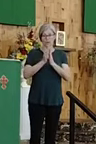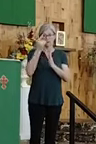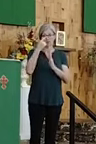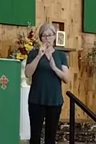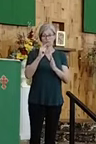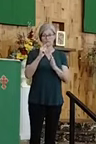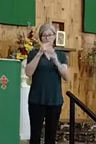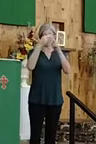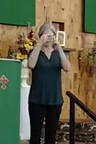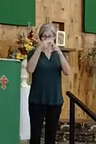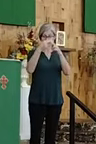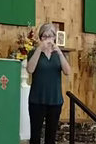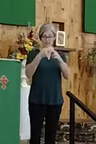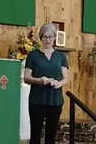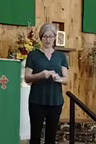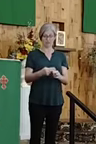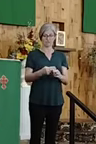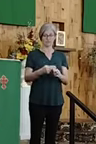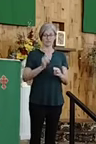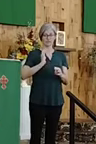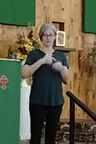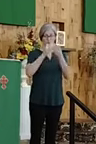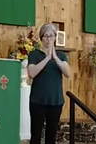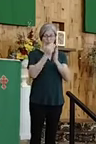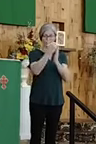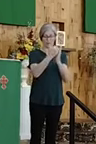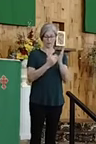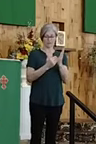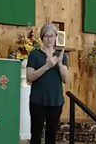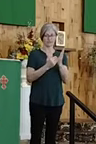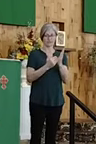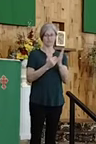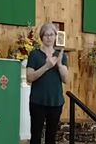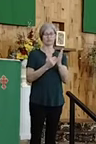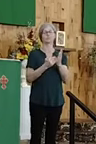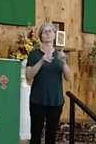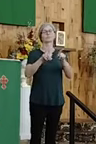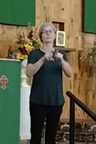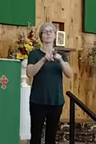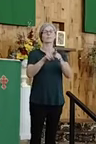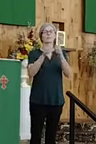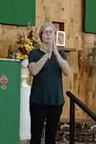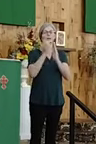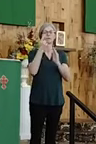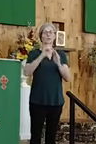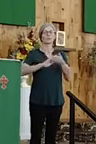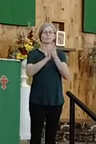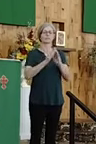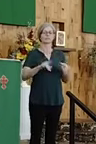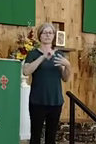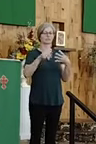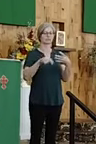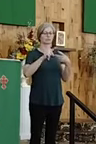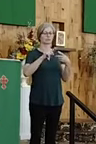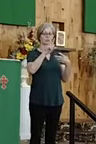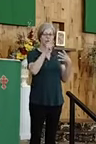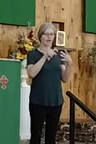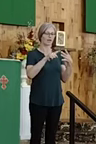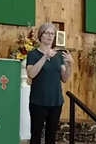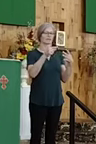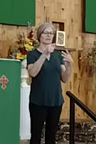intentions of those listed in our prayer list. We also pray for peace in Ukraine, Israel,